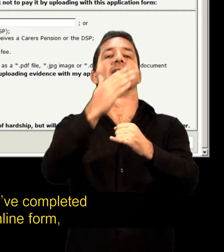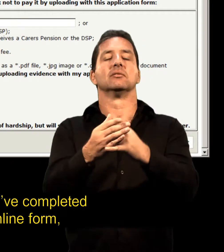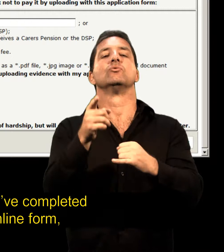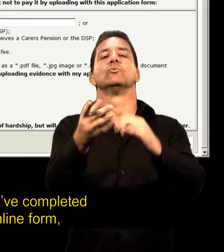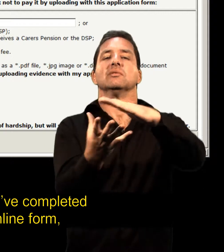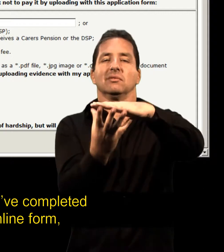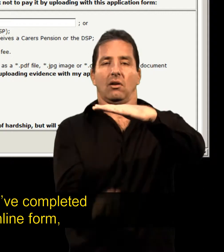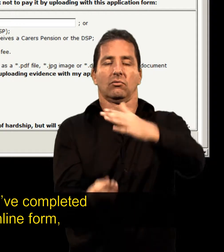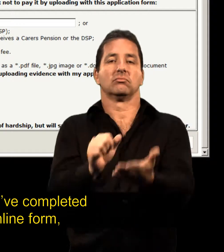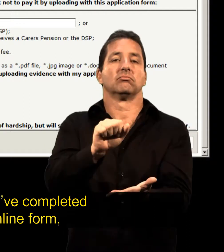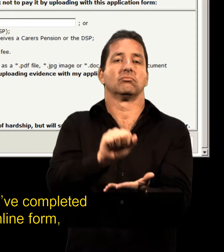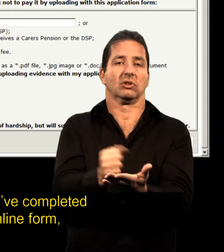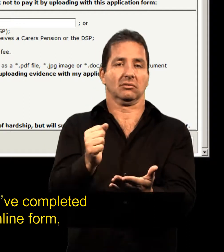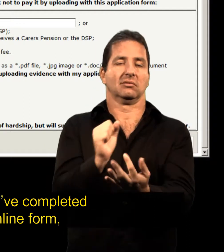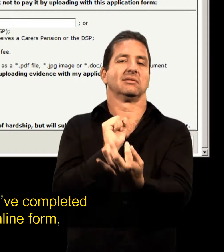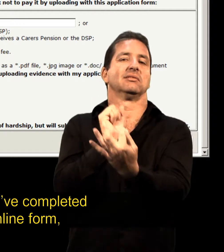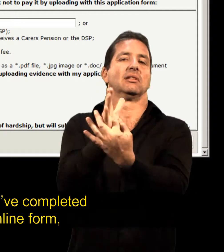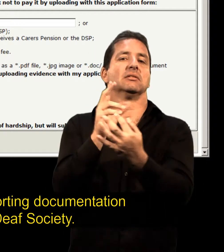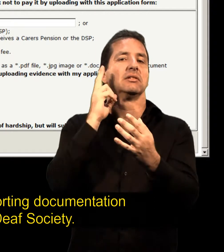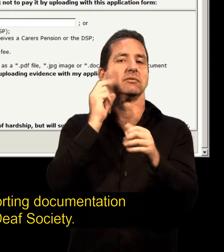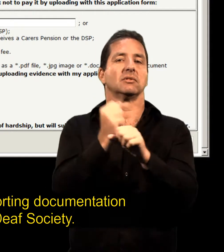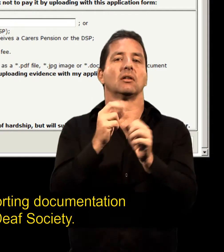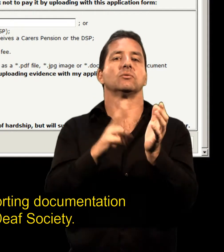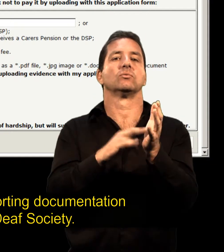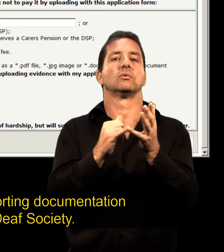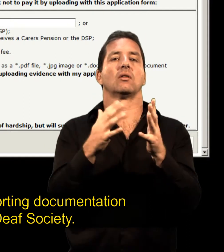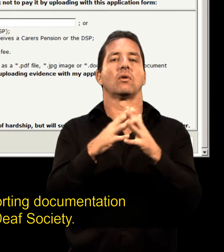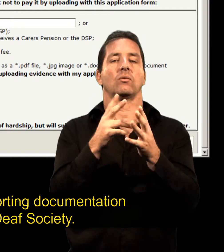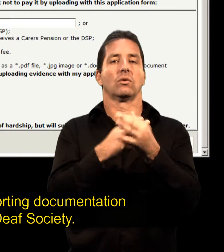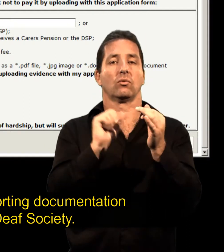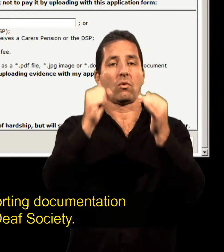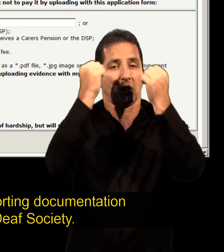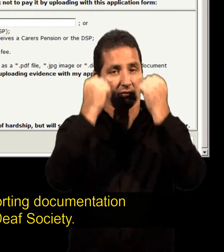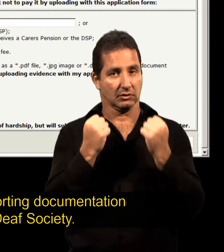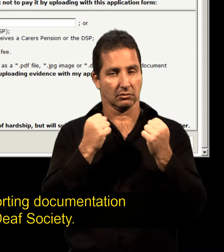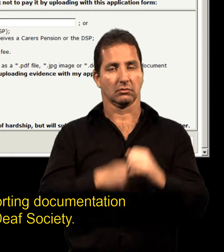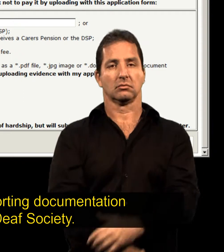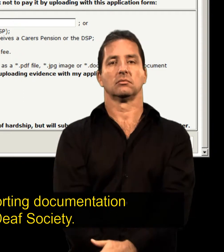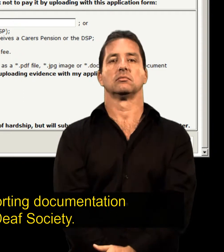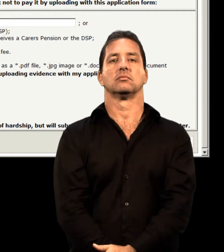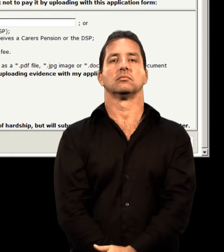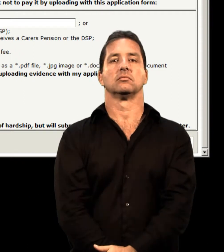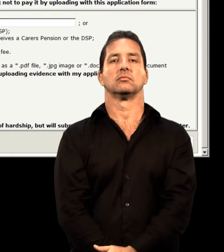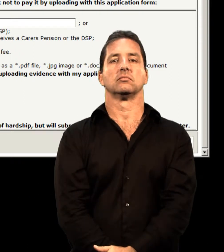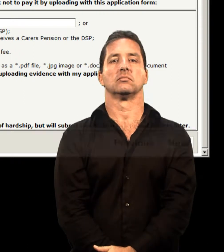When you've completed the online form, mail your supporting documentation to the Deaf Society.